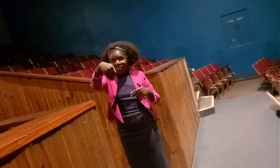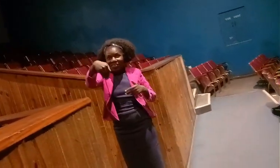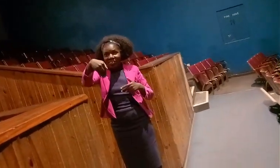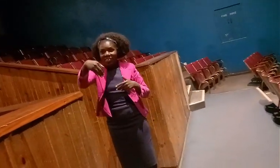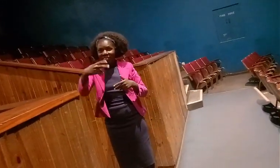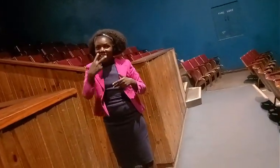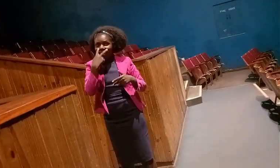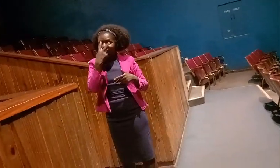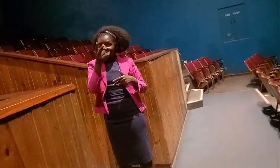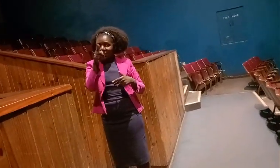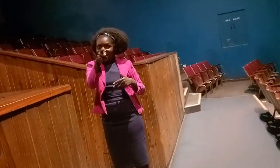huge